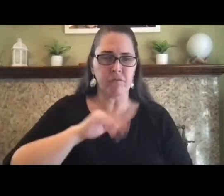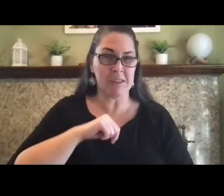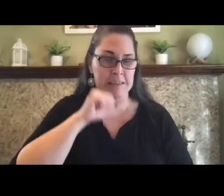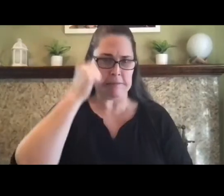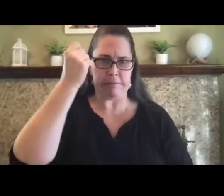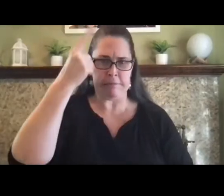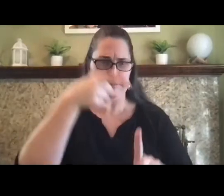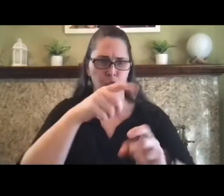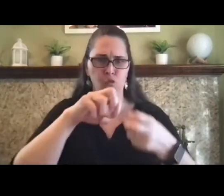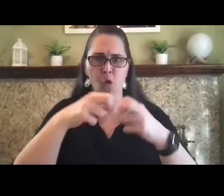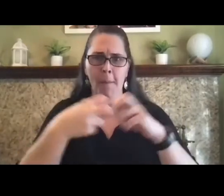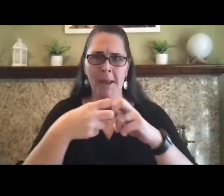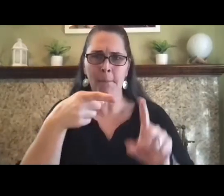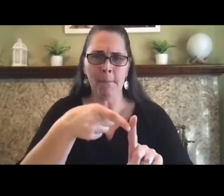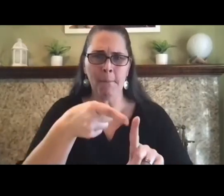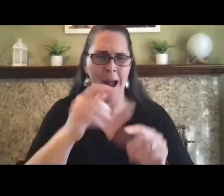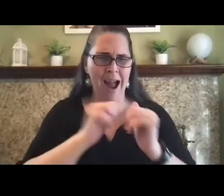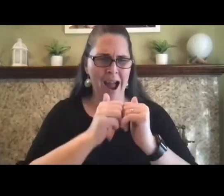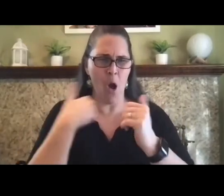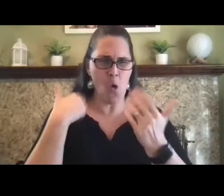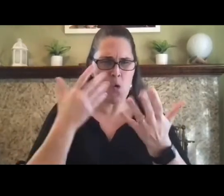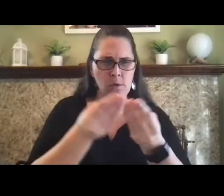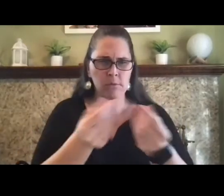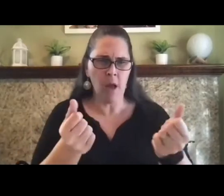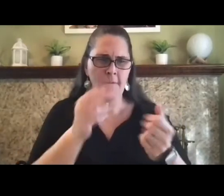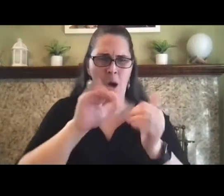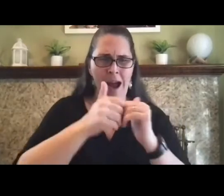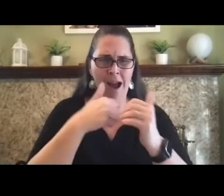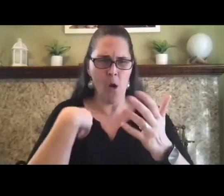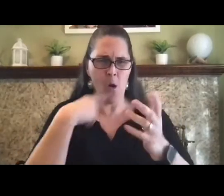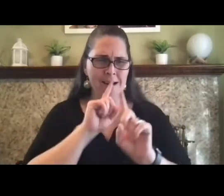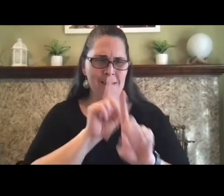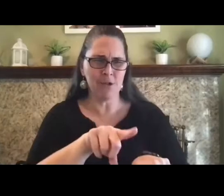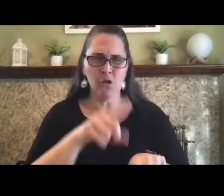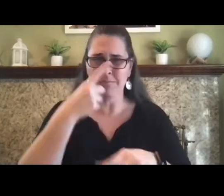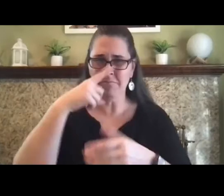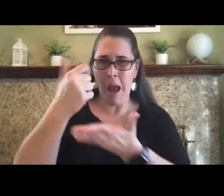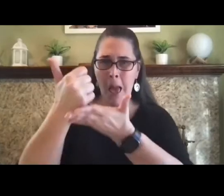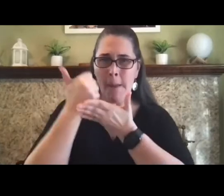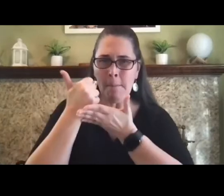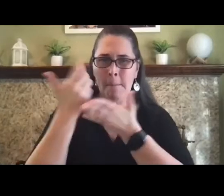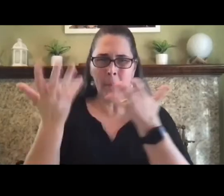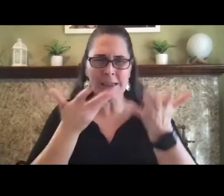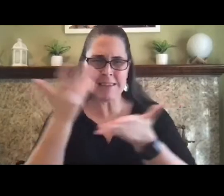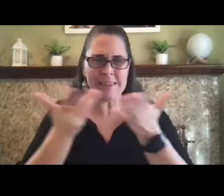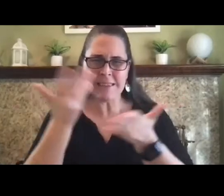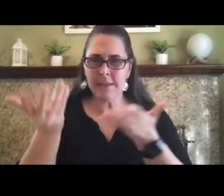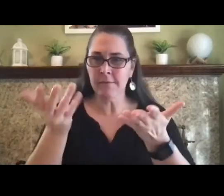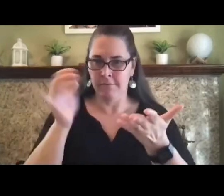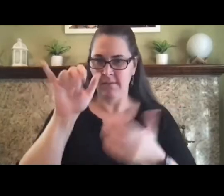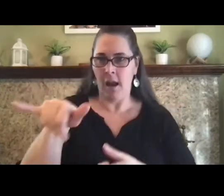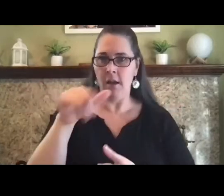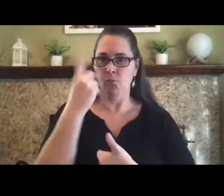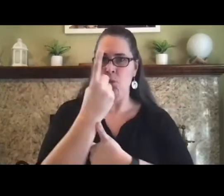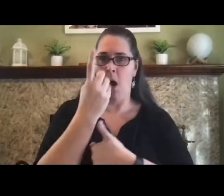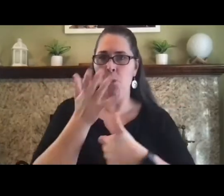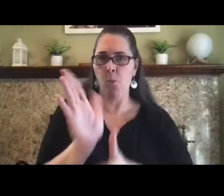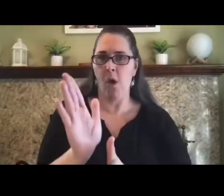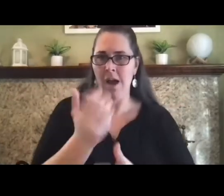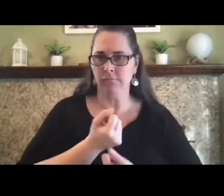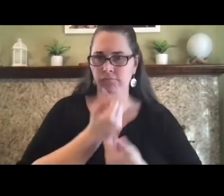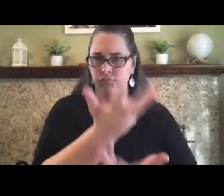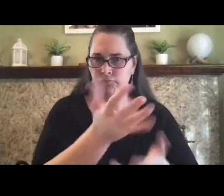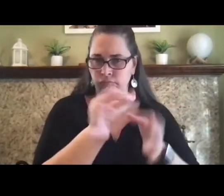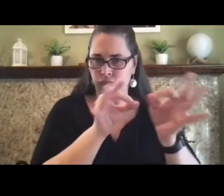telling a teacher that I'm feeling frustrated, and I really don't understand the math problem. How do I solve or answer this? Do you mind giving me some